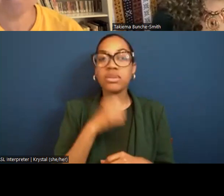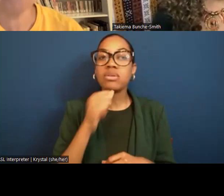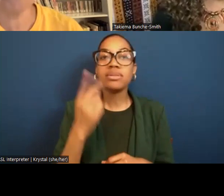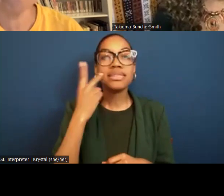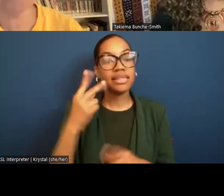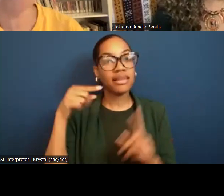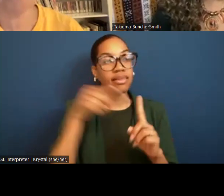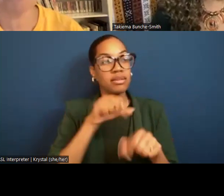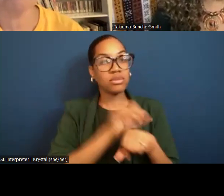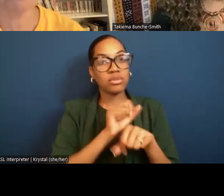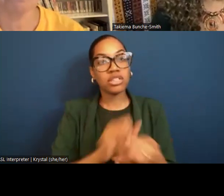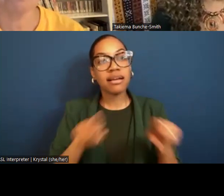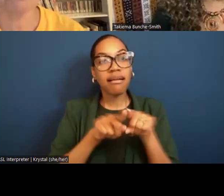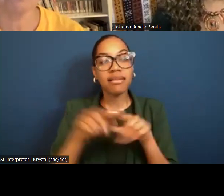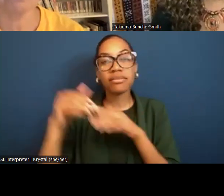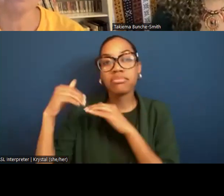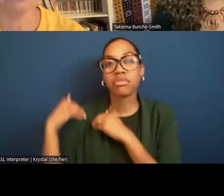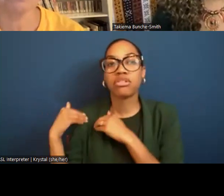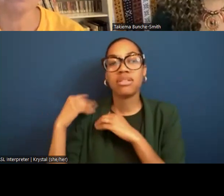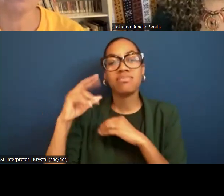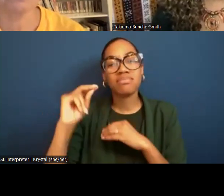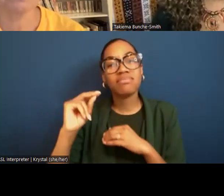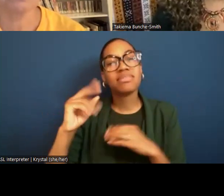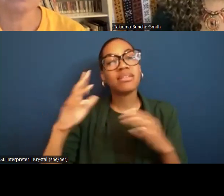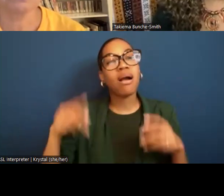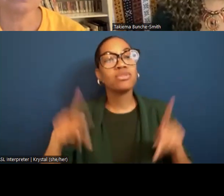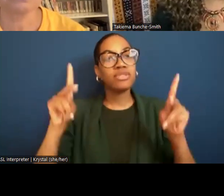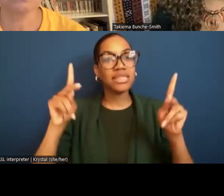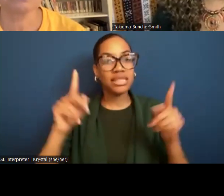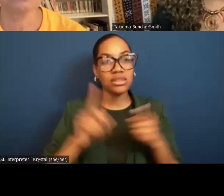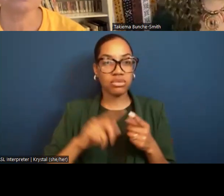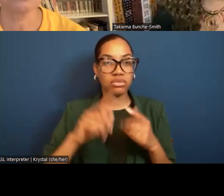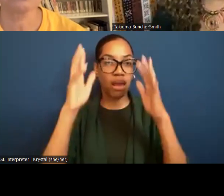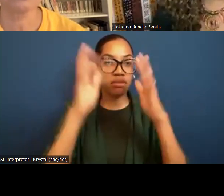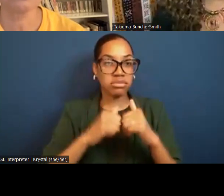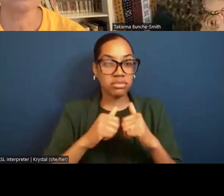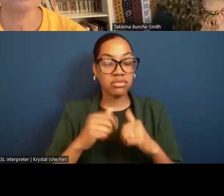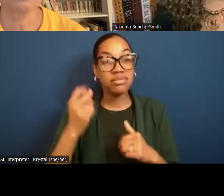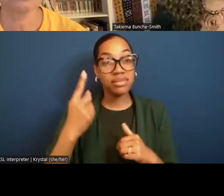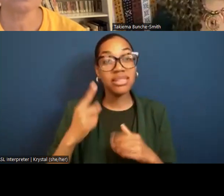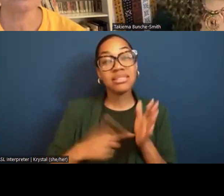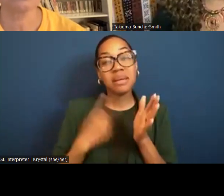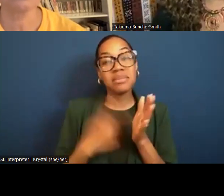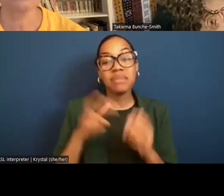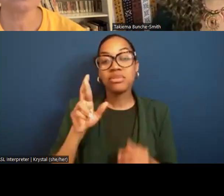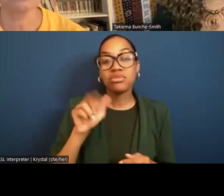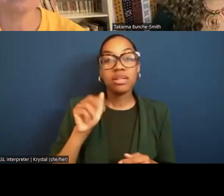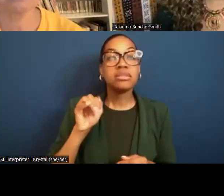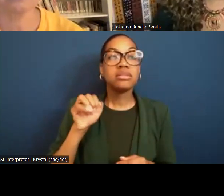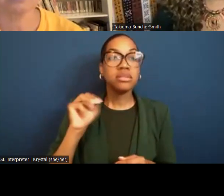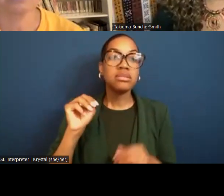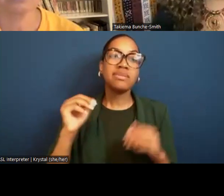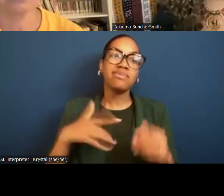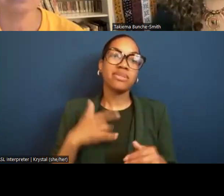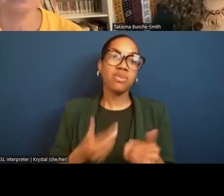really think about how they can be agents for change. I know that the topic of racism can often feel overwhelming and anxiety inducing, but it doesn't have to